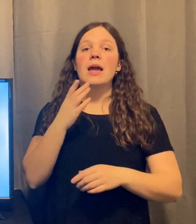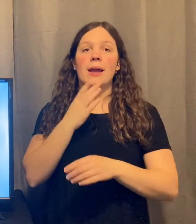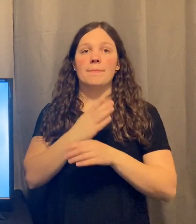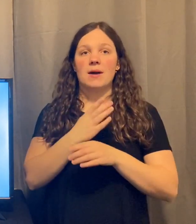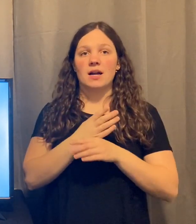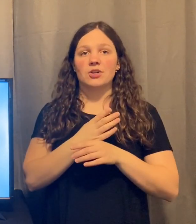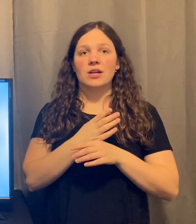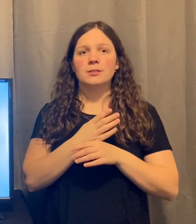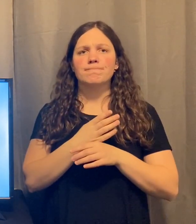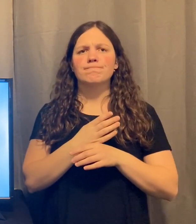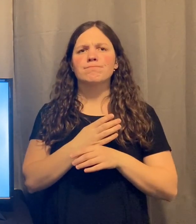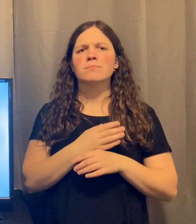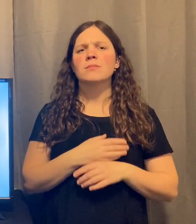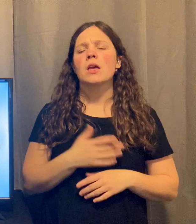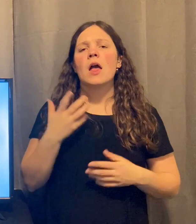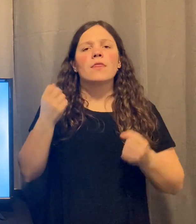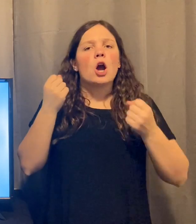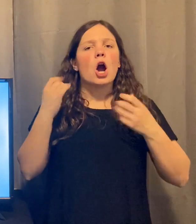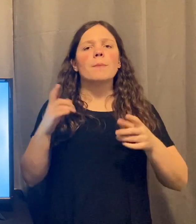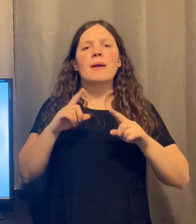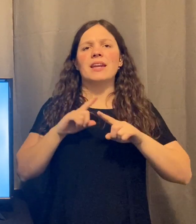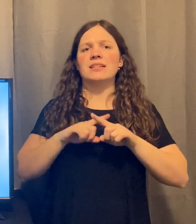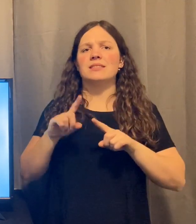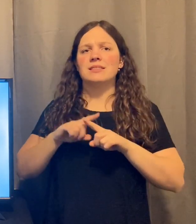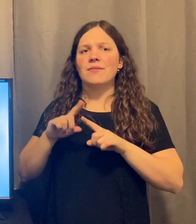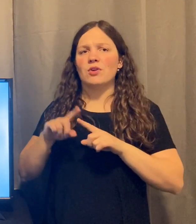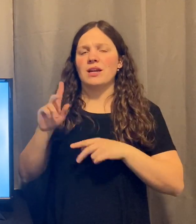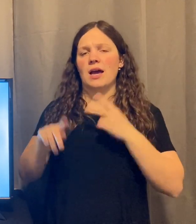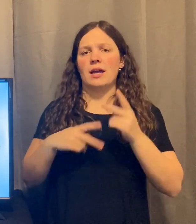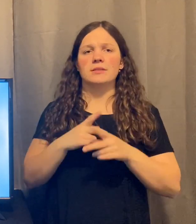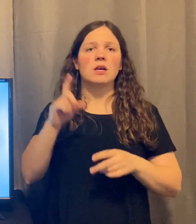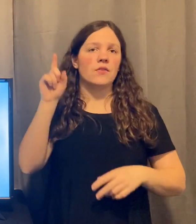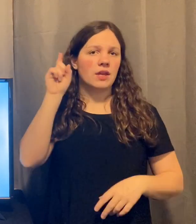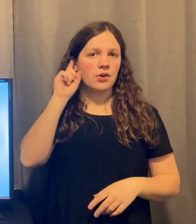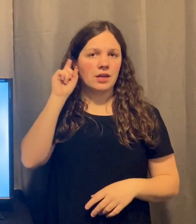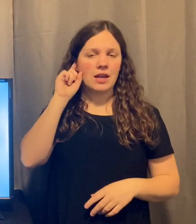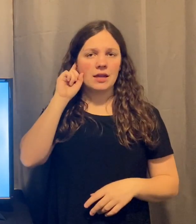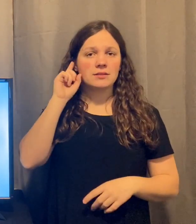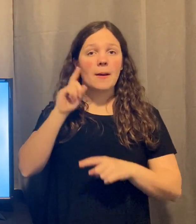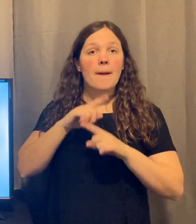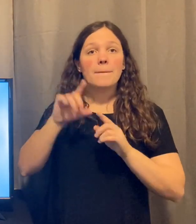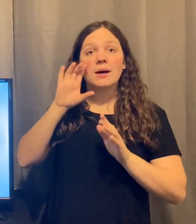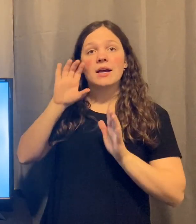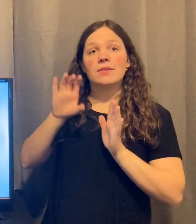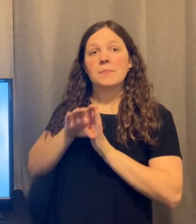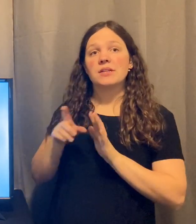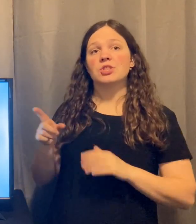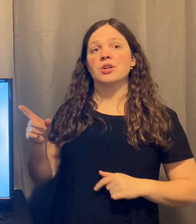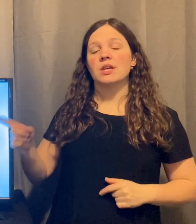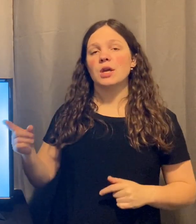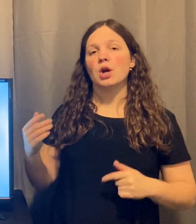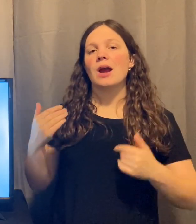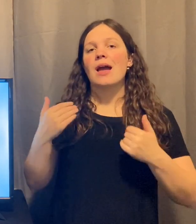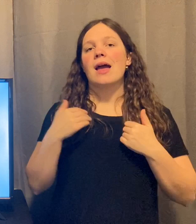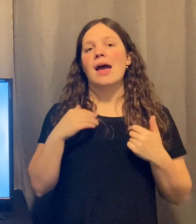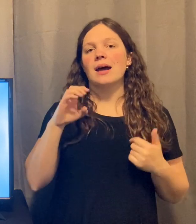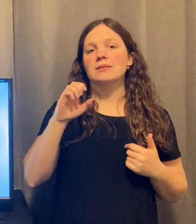and moderate. There are many different kinds of hearing aids, but the picture here has